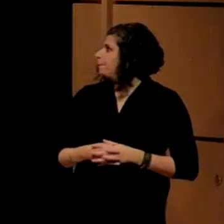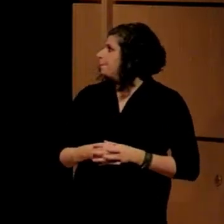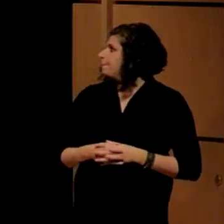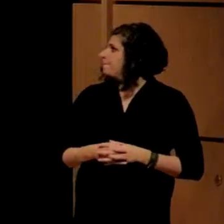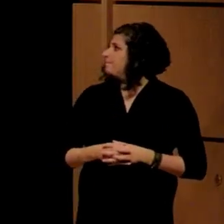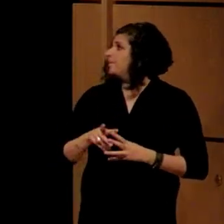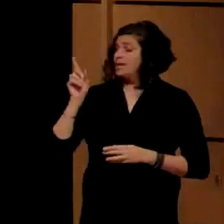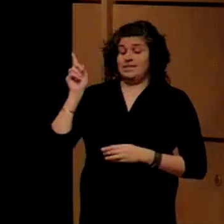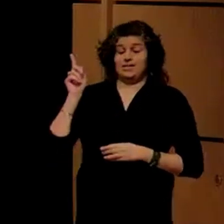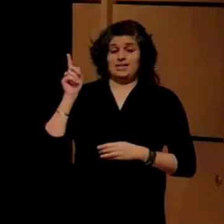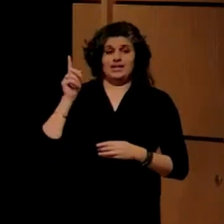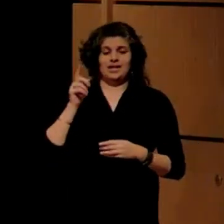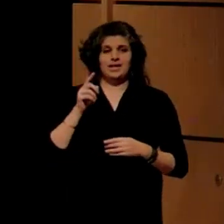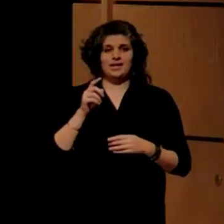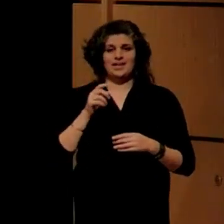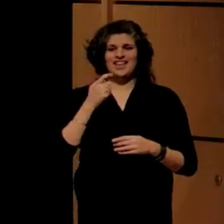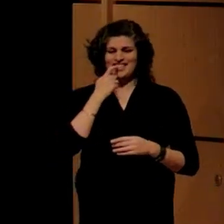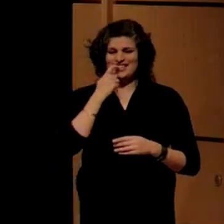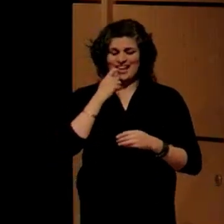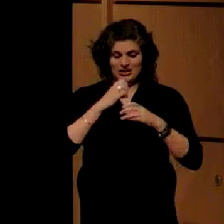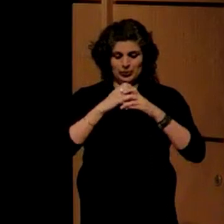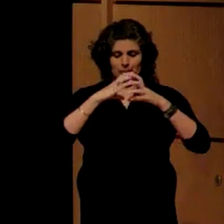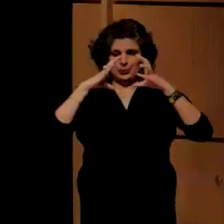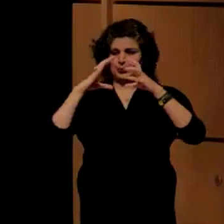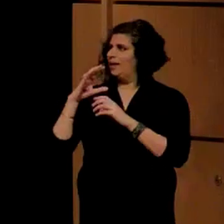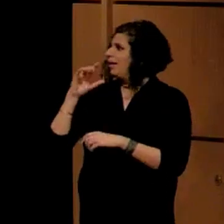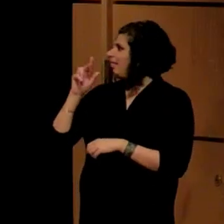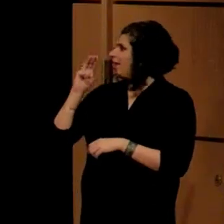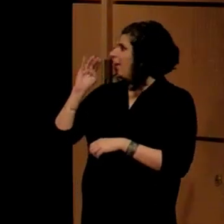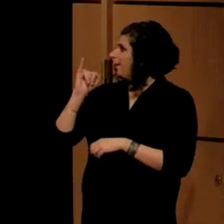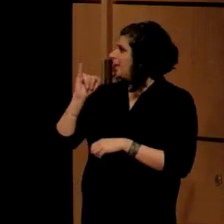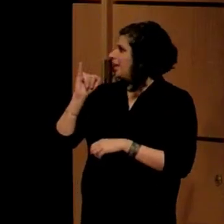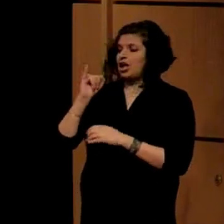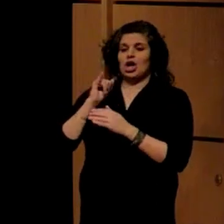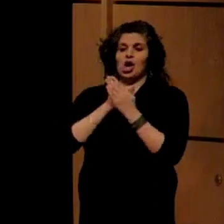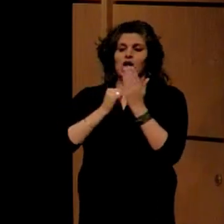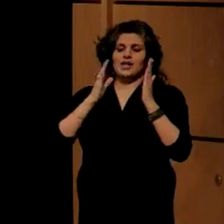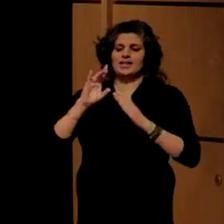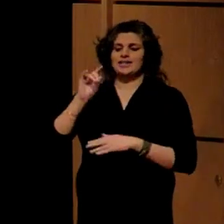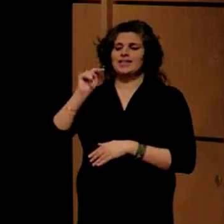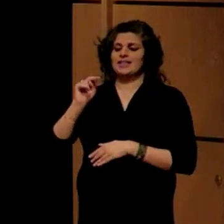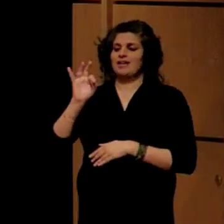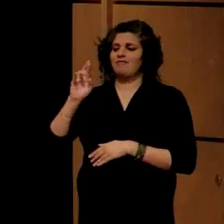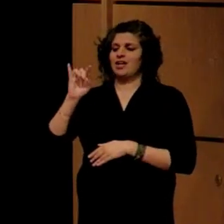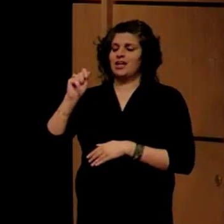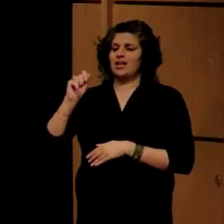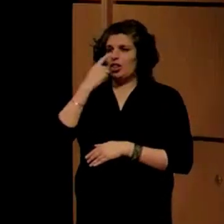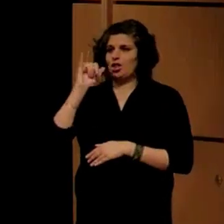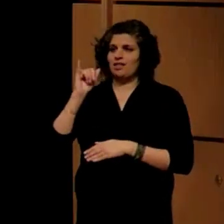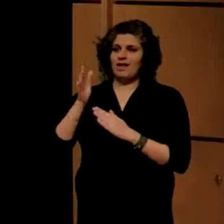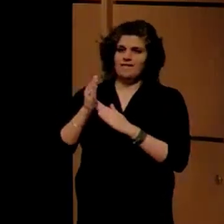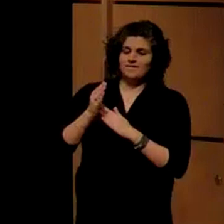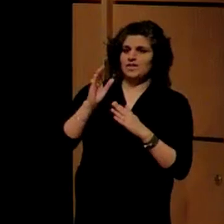And these hand-blown glass anchors by Lummi artist Dan Friday, which echo the stone fishing anchors once used by